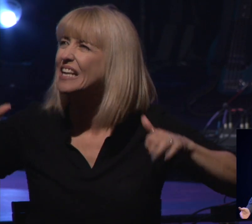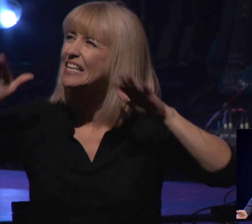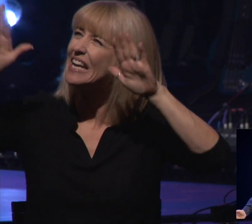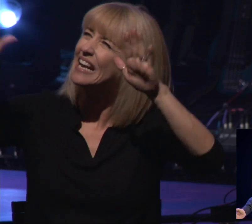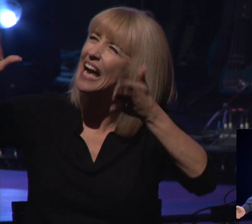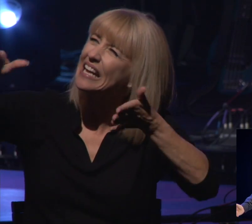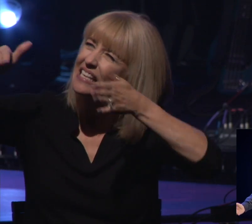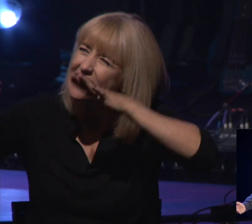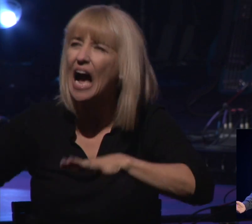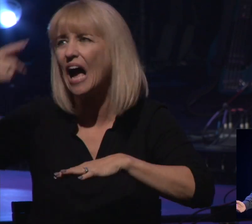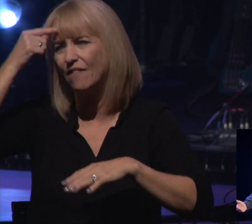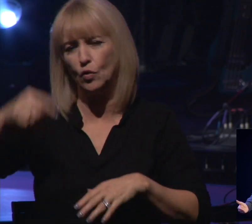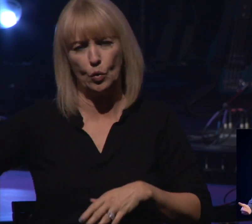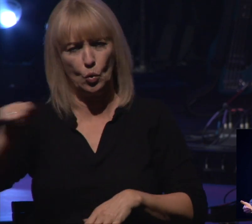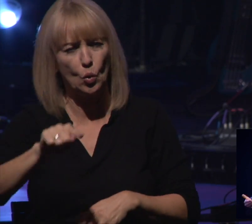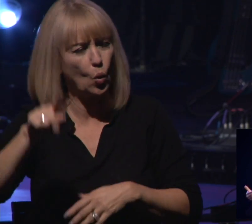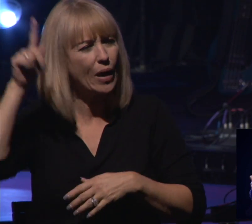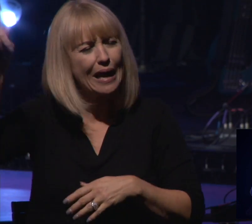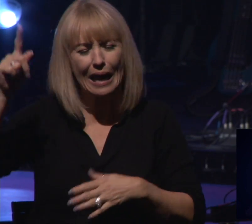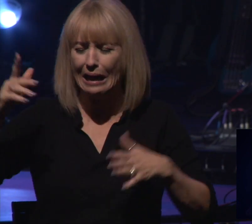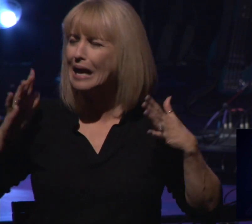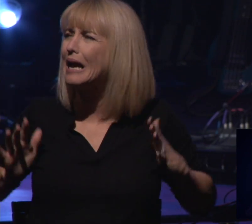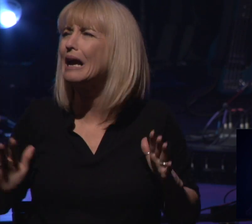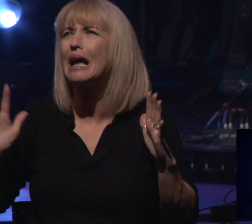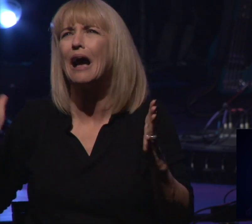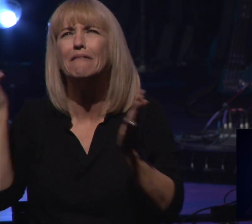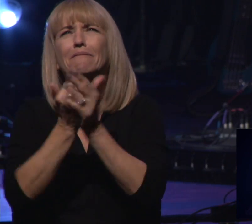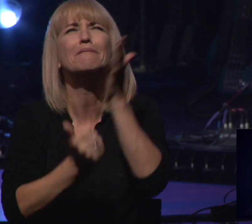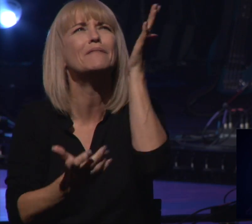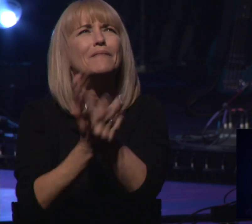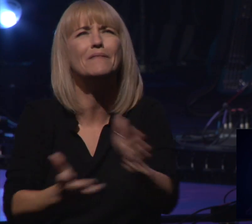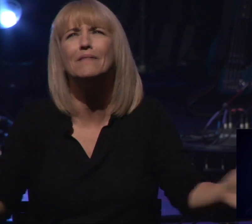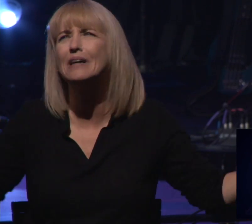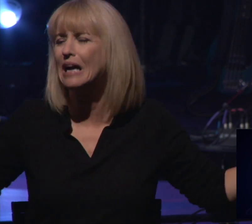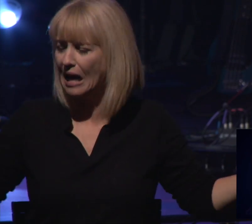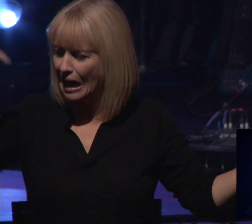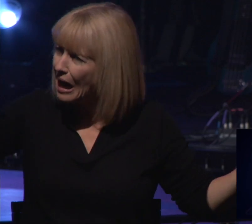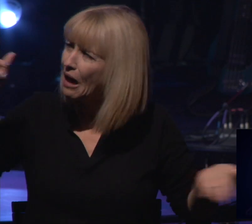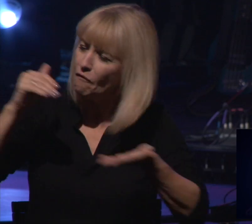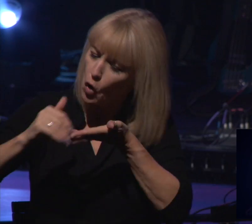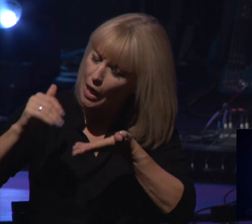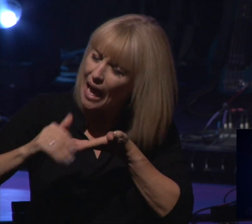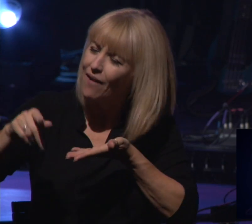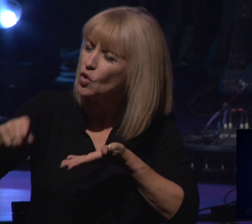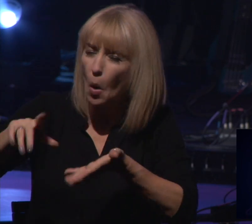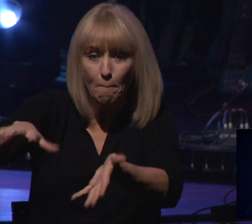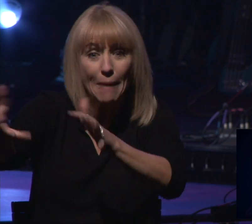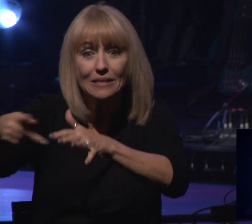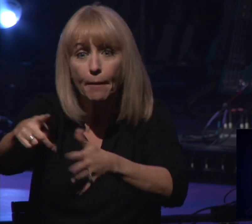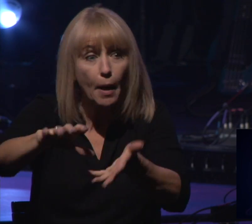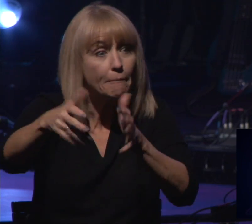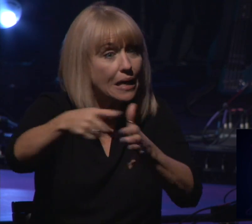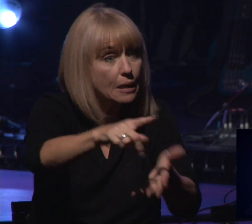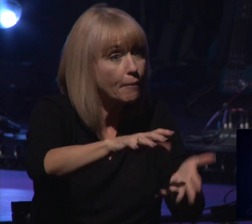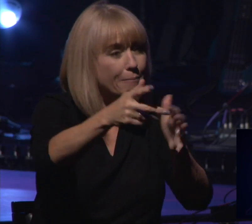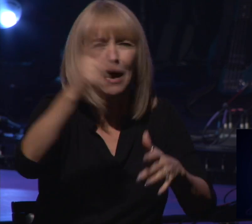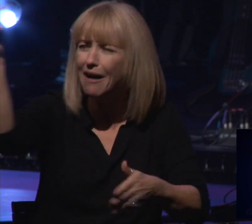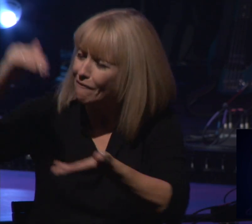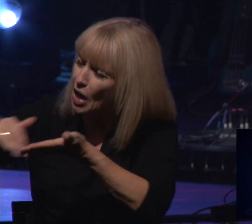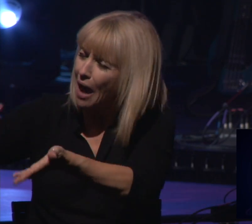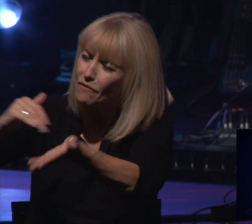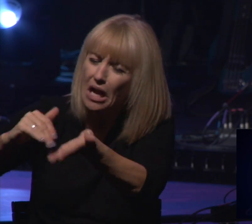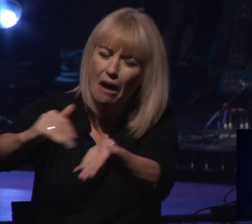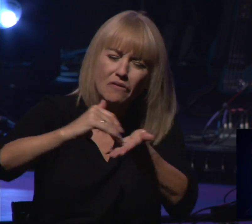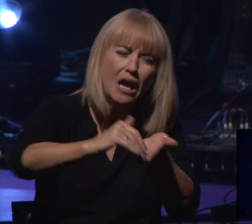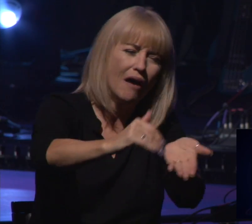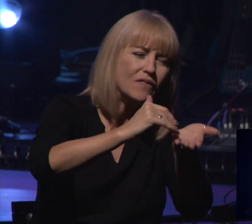say, I gave my whole life to you. Jesus committed his life. He gave his life. He forgives you even when we screw it up, when we mess